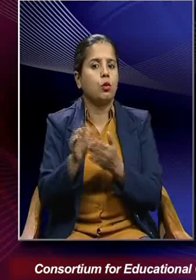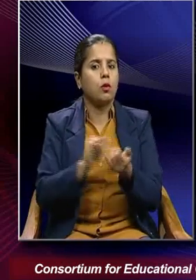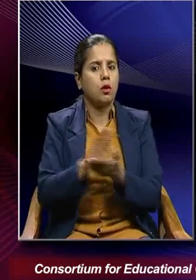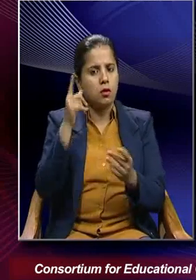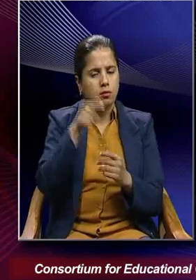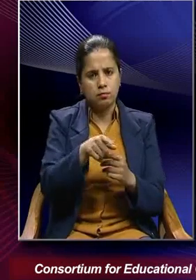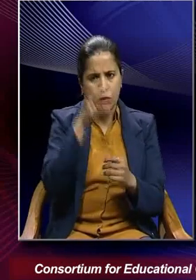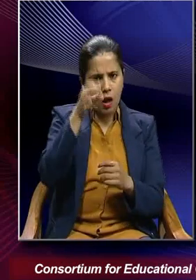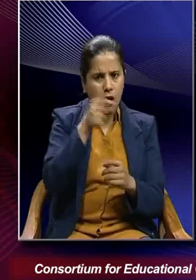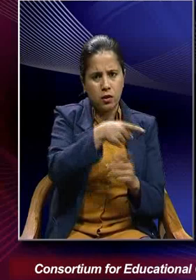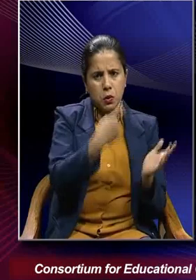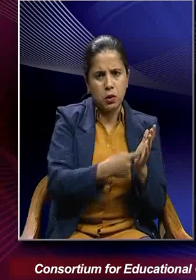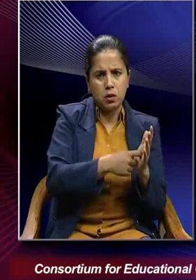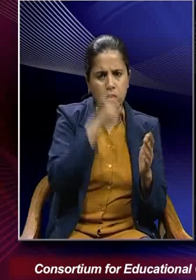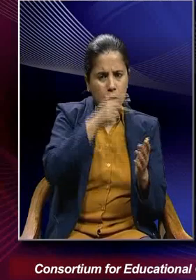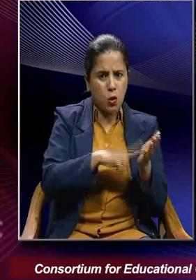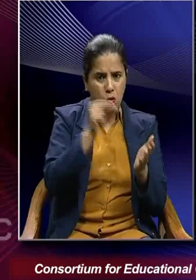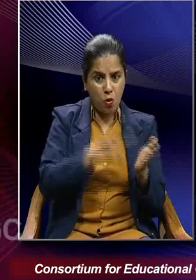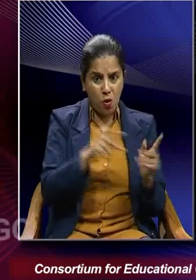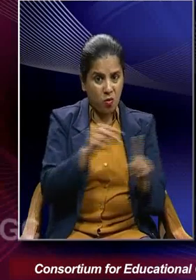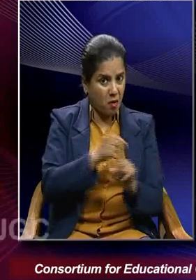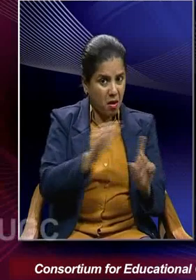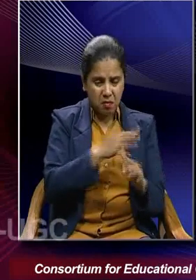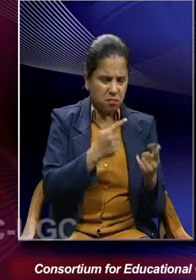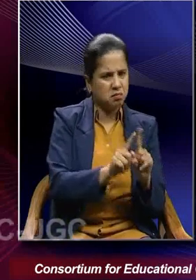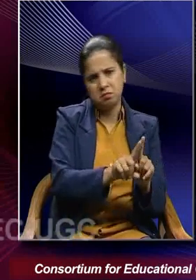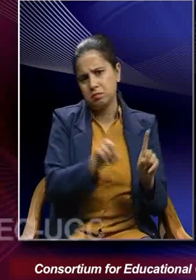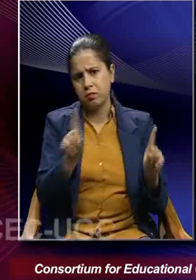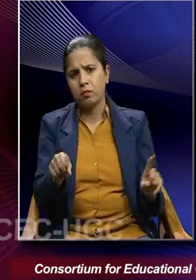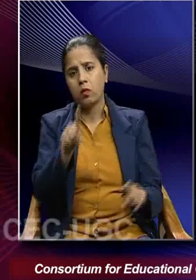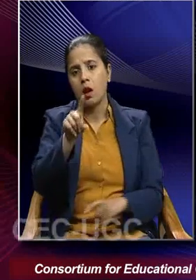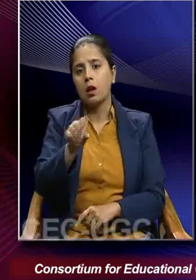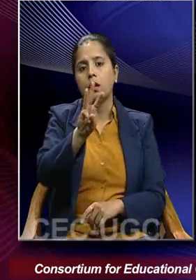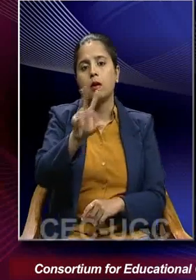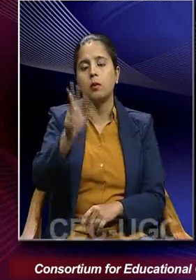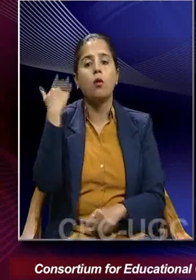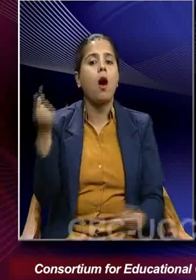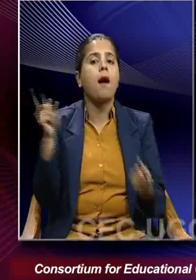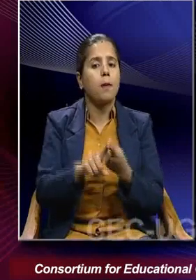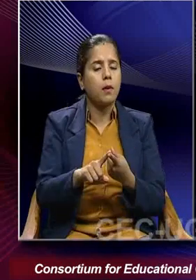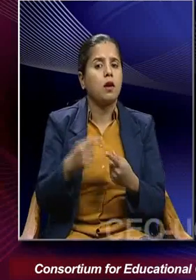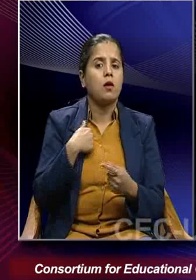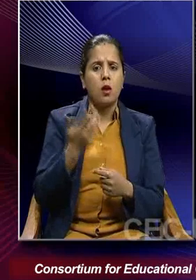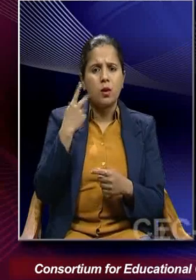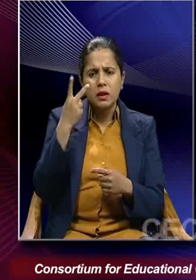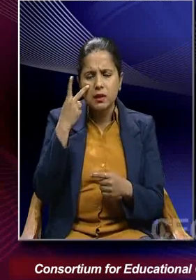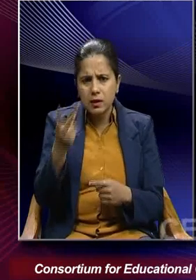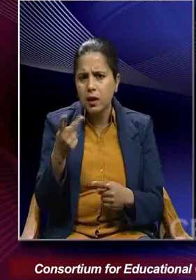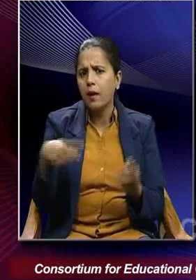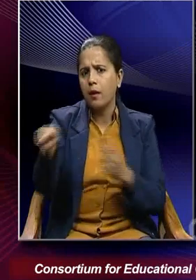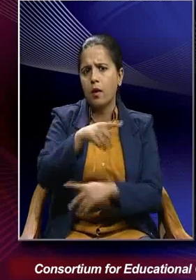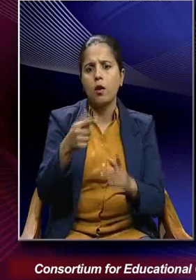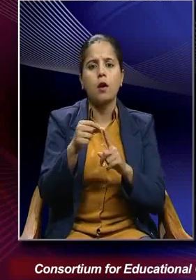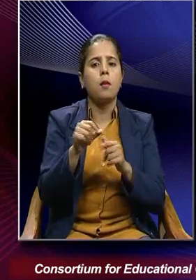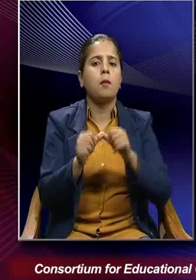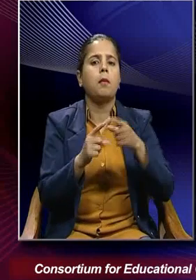from Gandhi's principle of non-violent resistance, and that happened in 1938. So we see that how